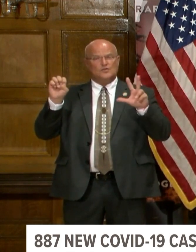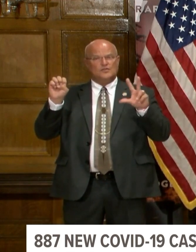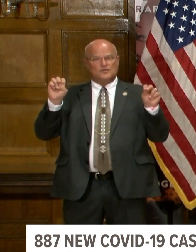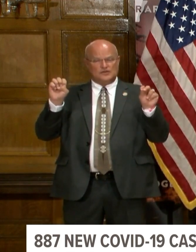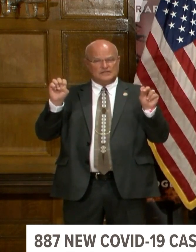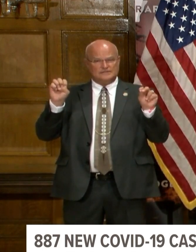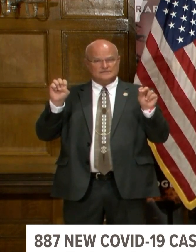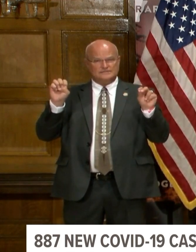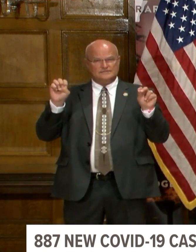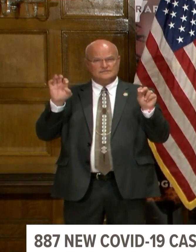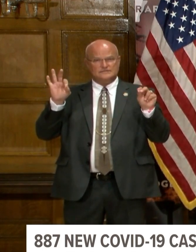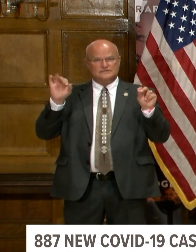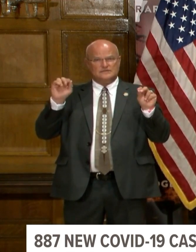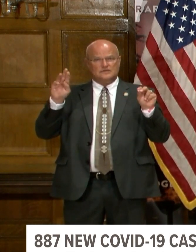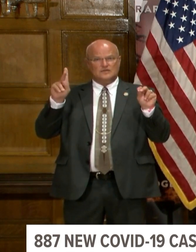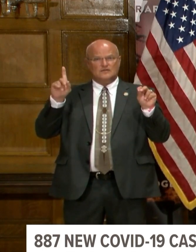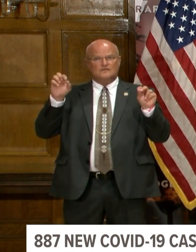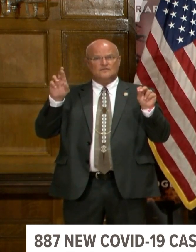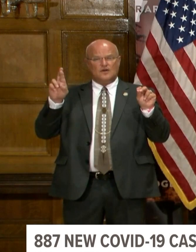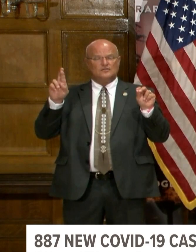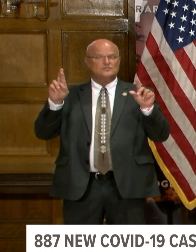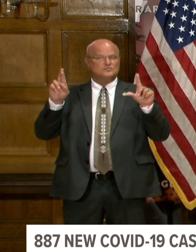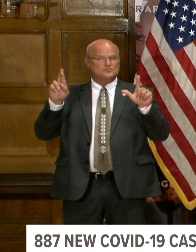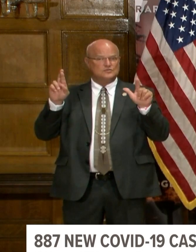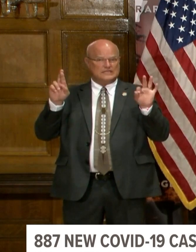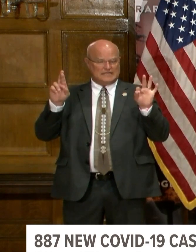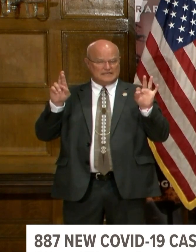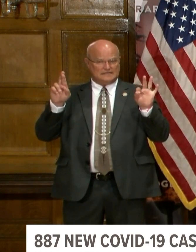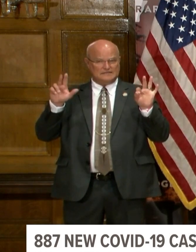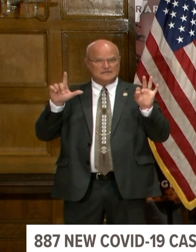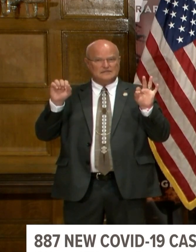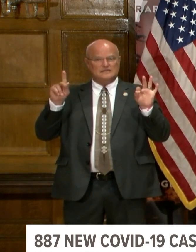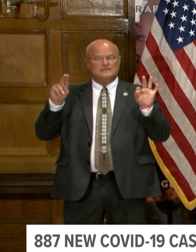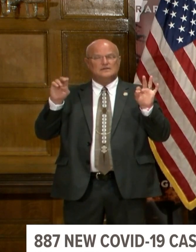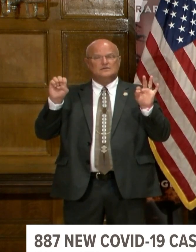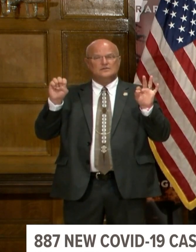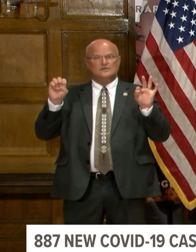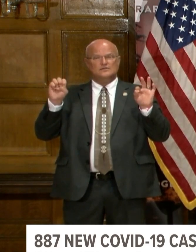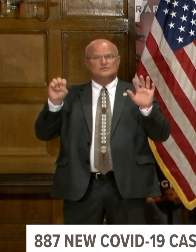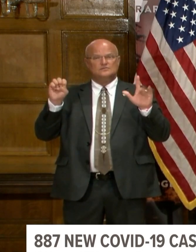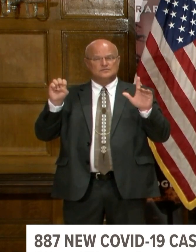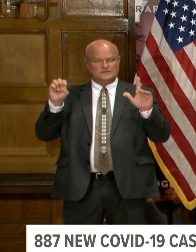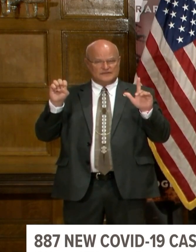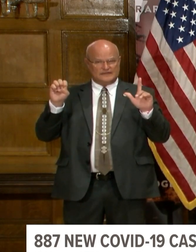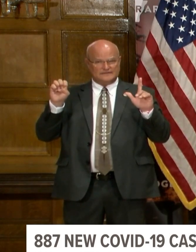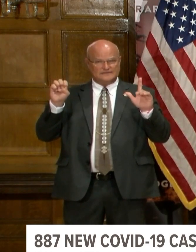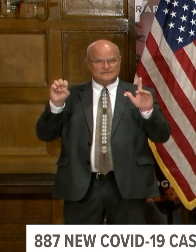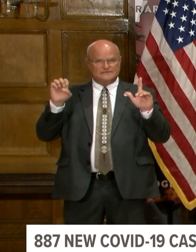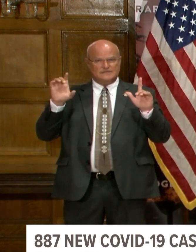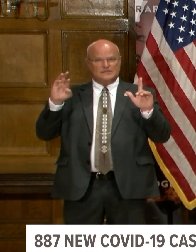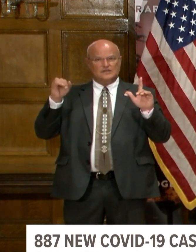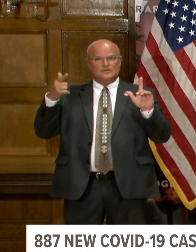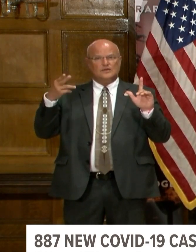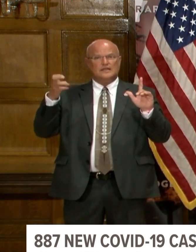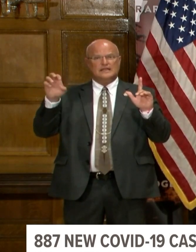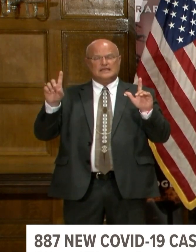30, Faulkner 29, Lone Oak 25,